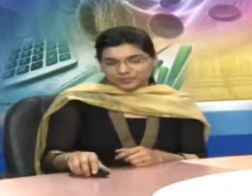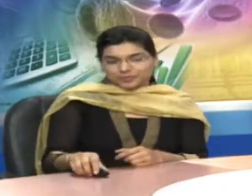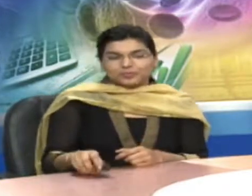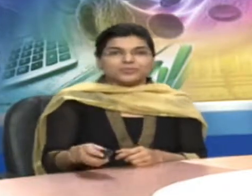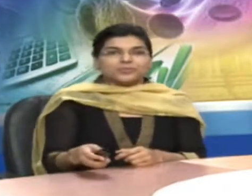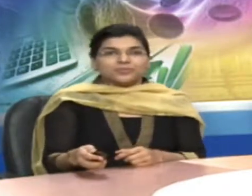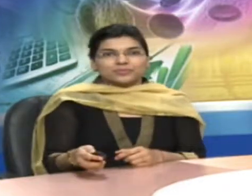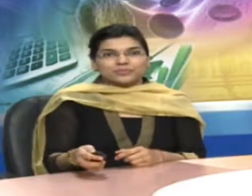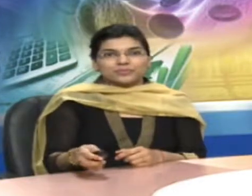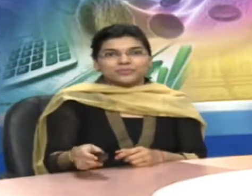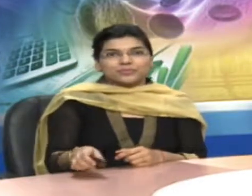place.